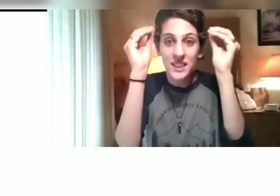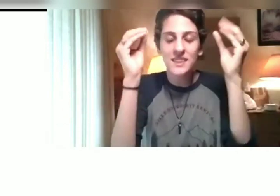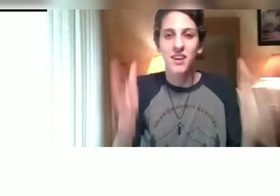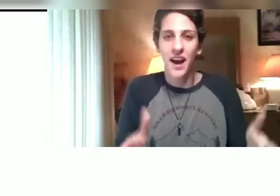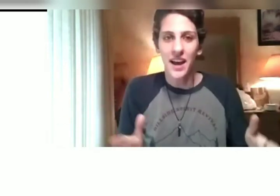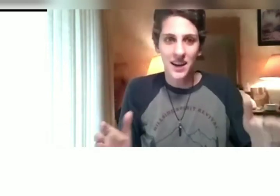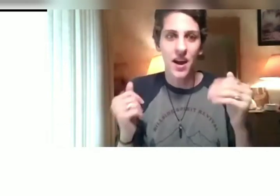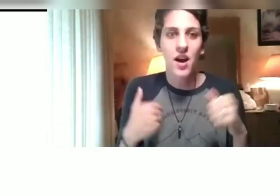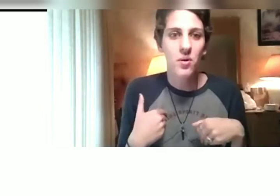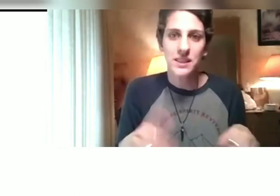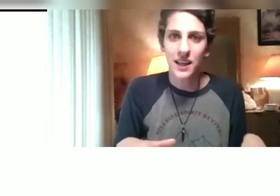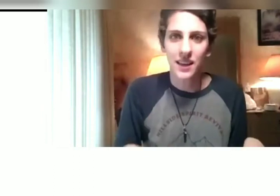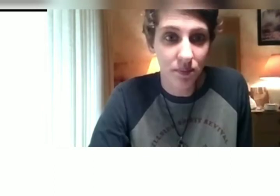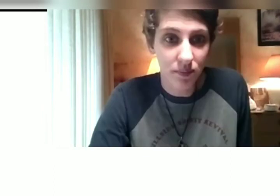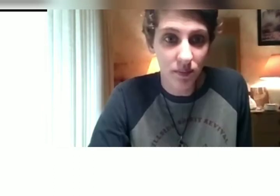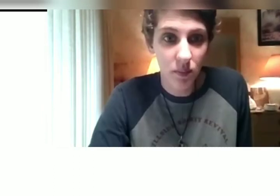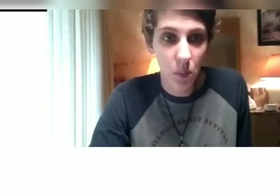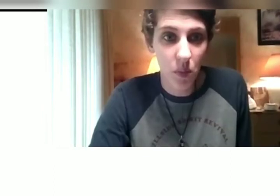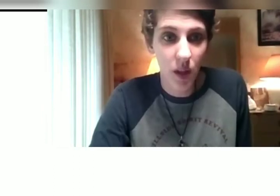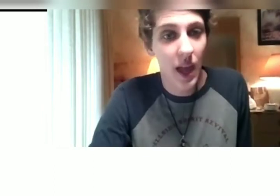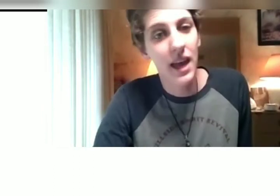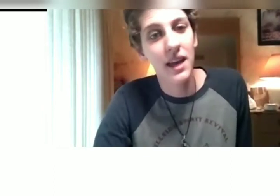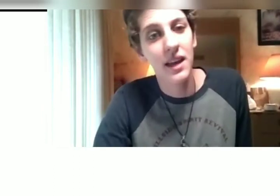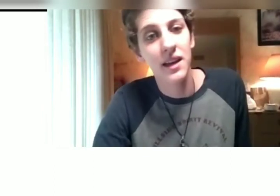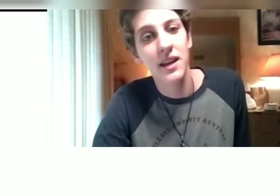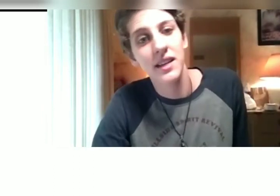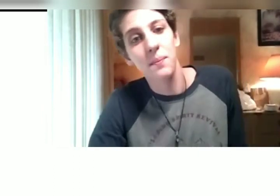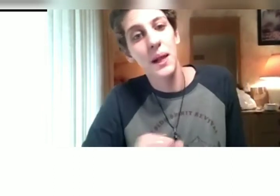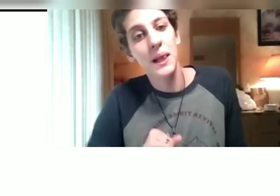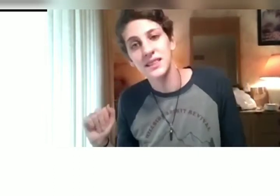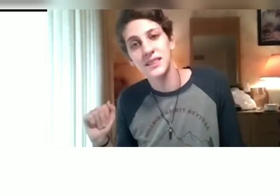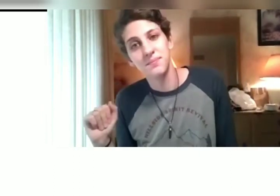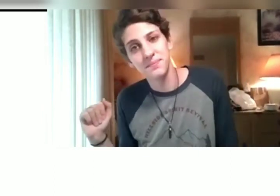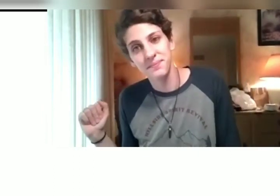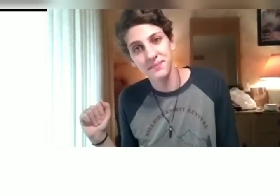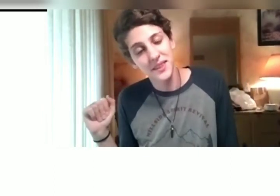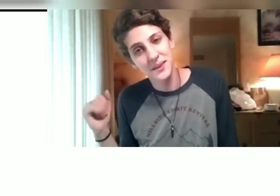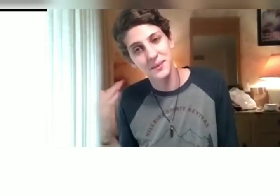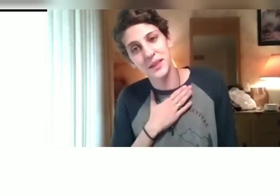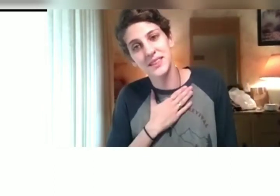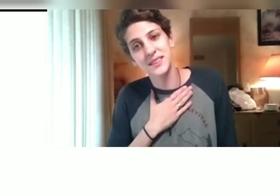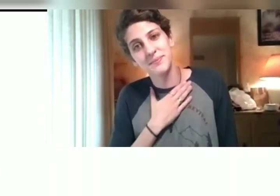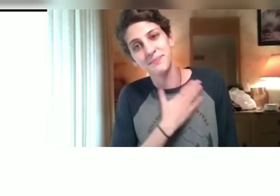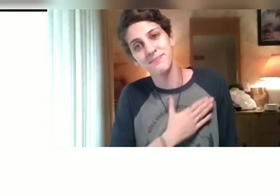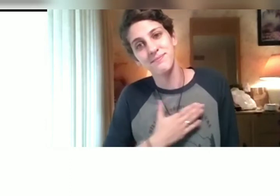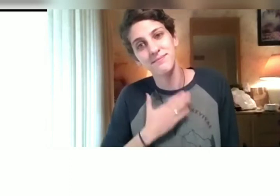It's a nice little additive. I always like that. And please,